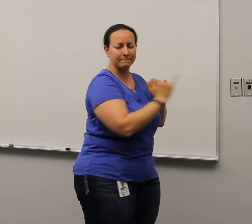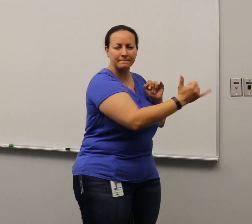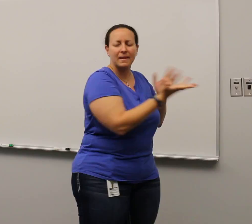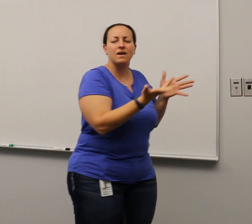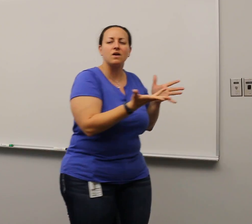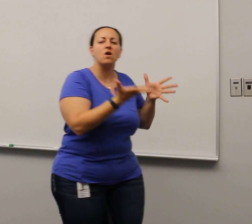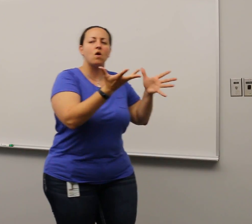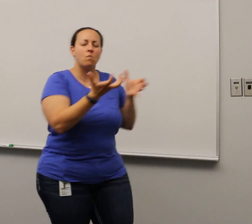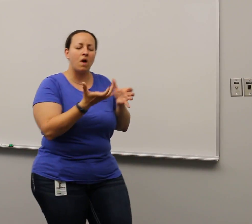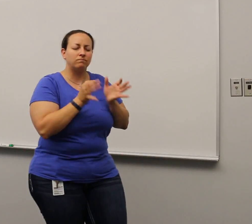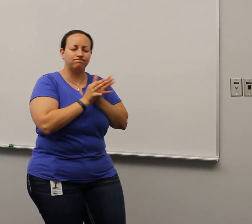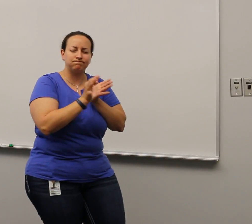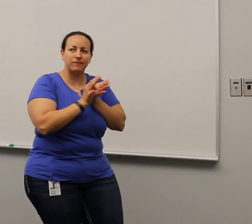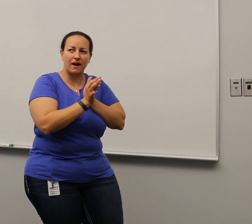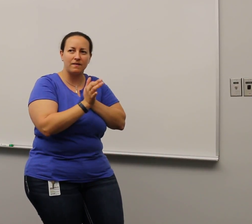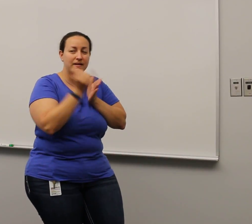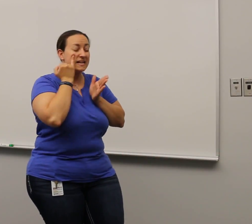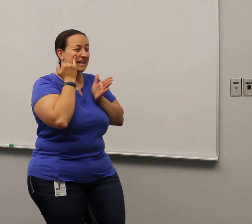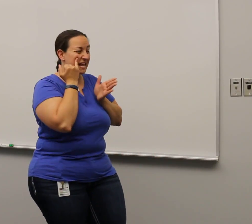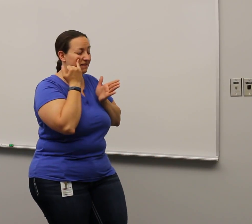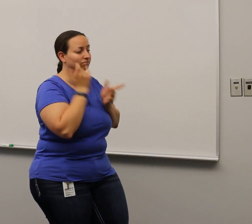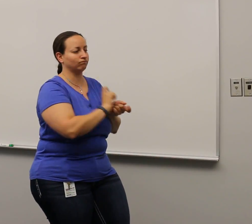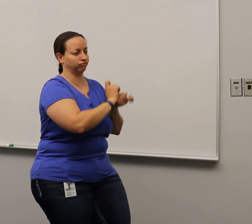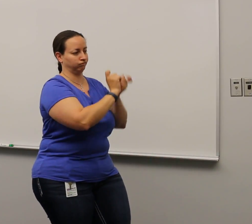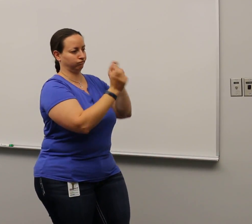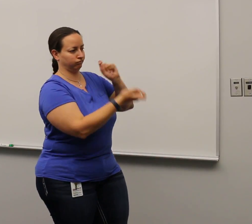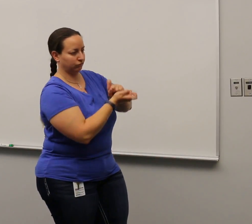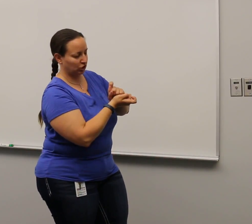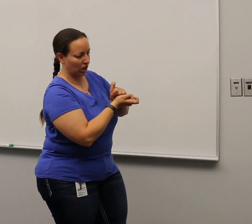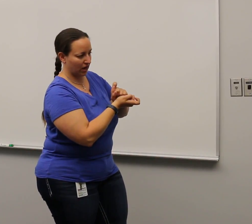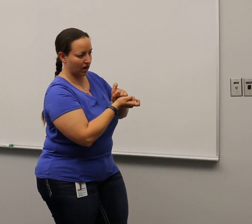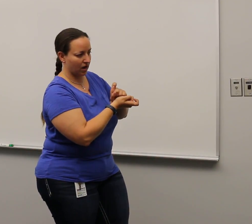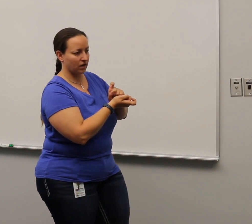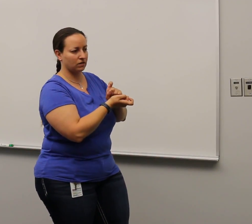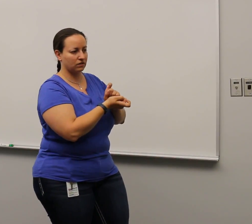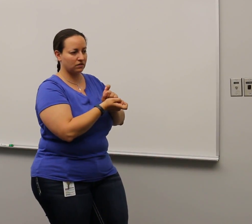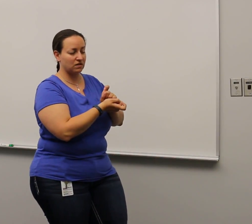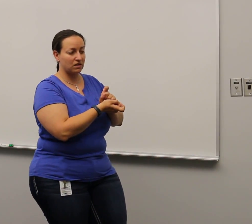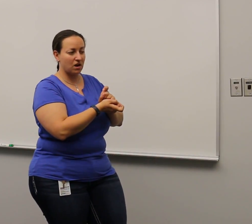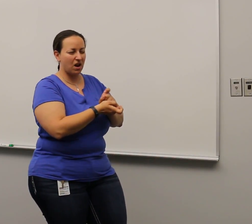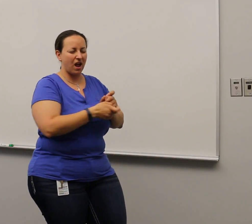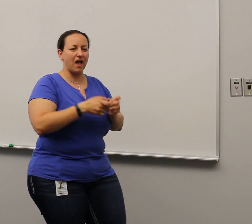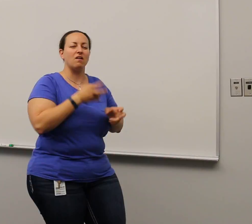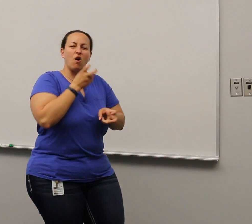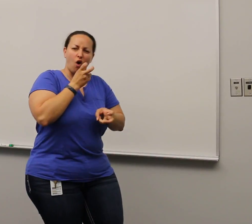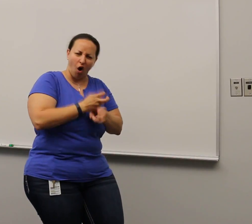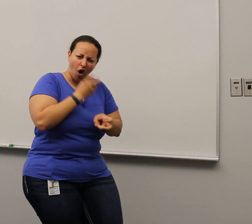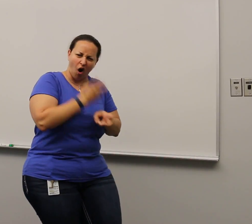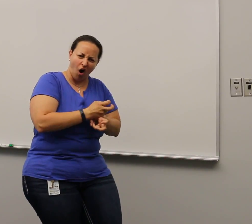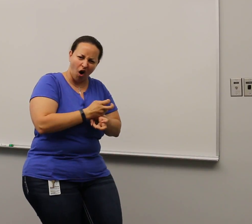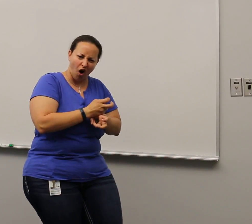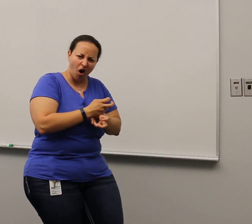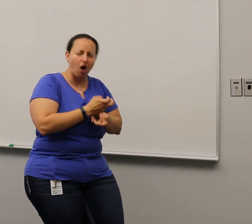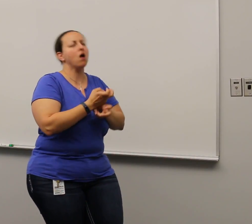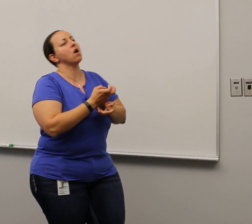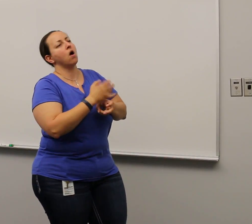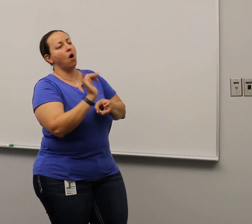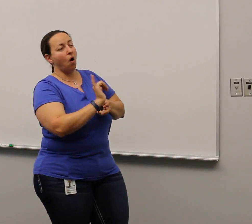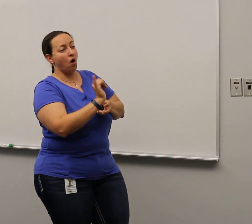times. So what gear would you want to be in if you were climbing a really steep hill with your bicycle? Or what gear would you want to be in if you wanted to